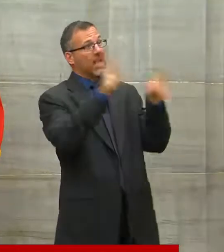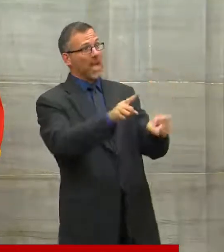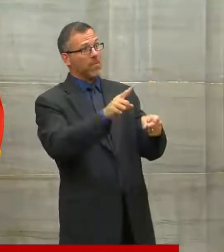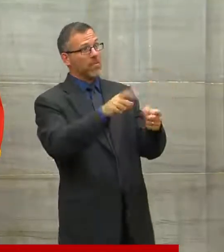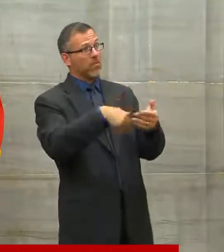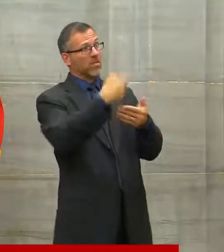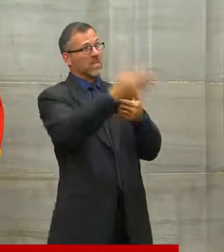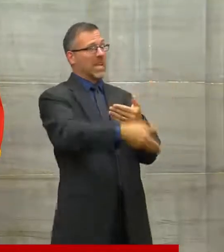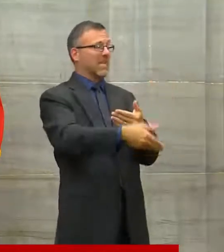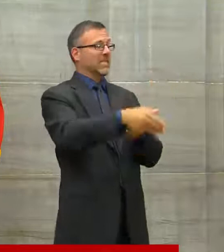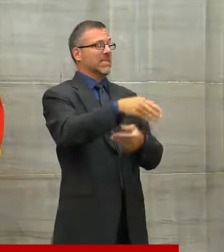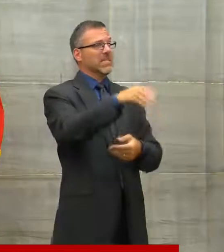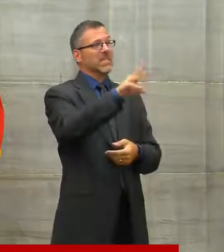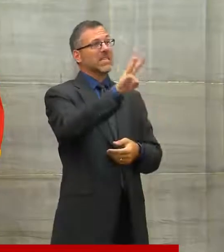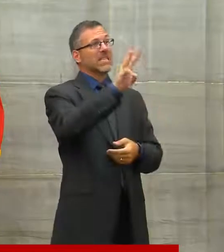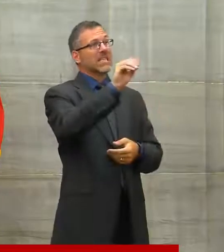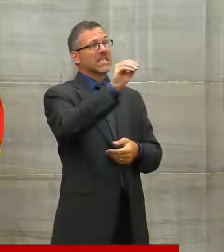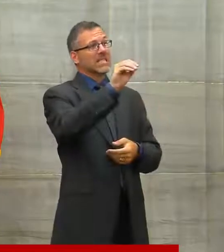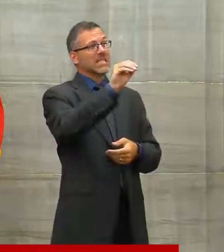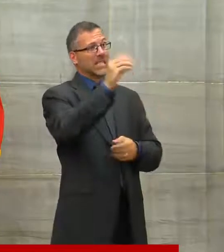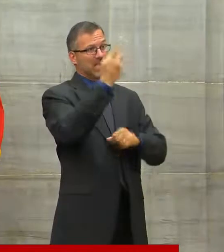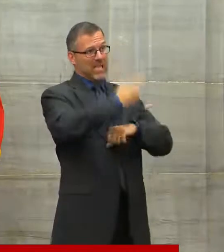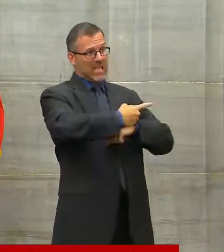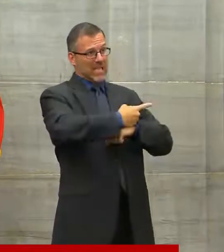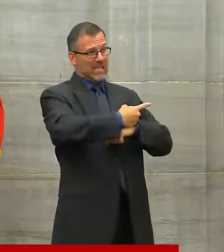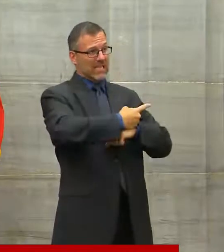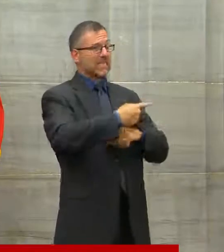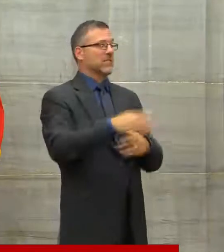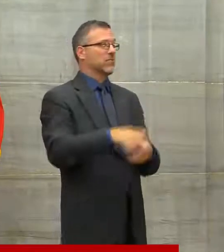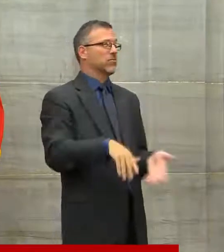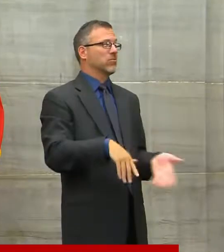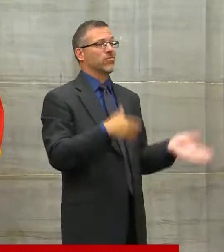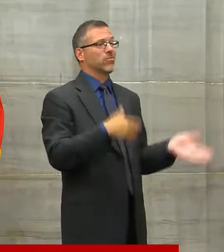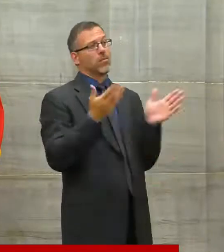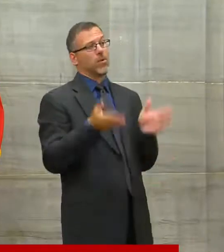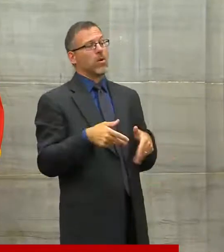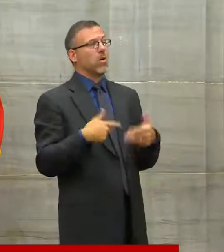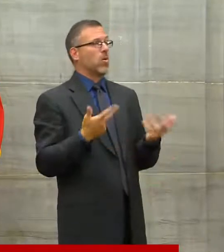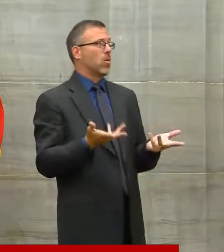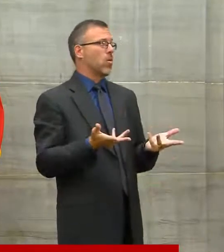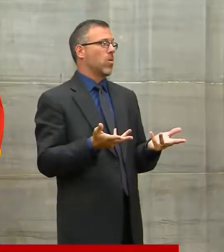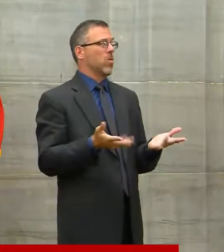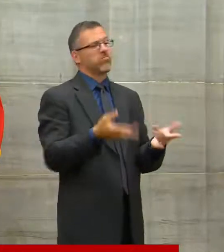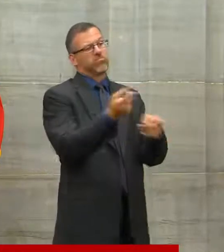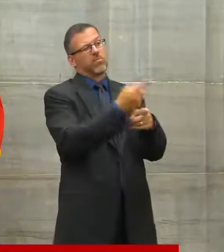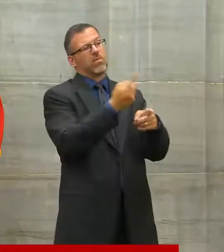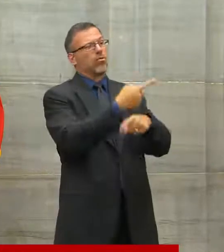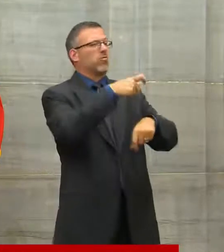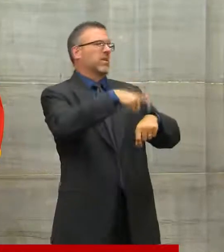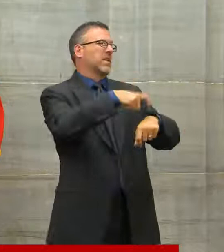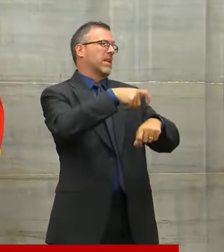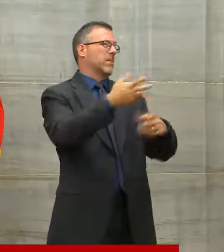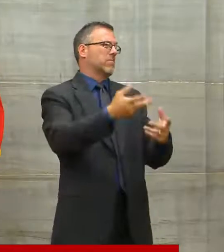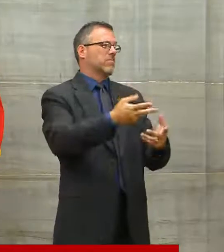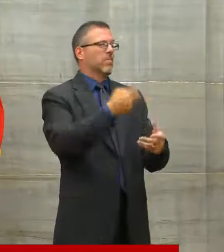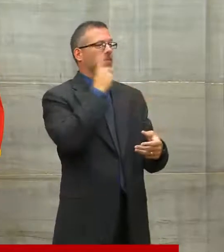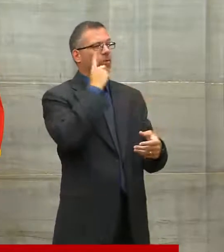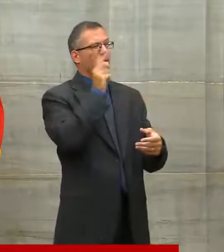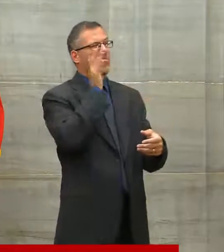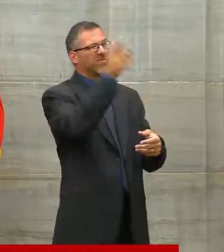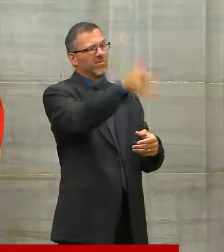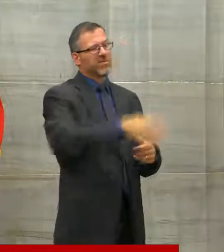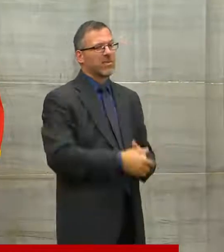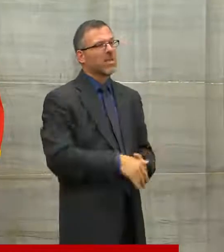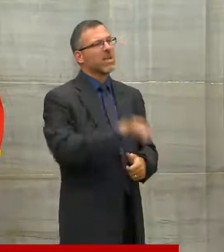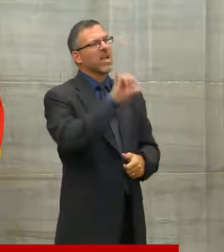next 60 days in the one case, or appropriate time frame for all of the things. That's the next